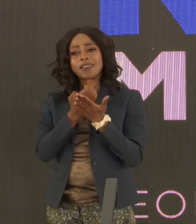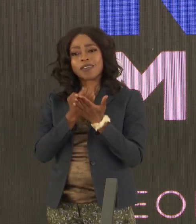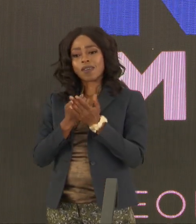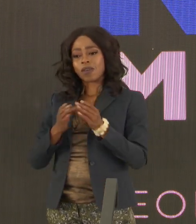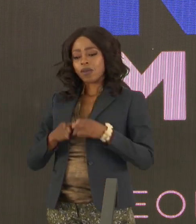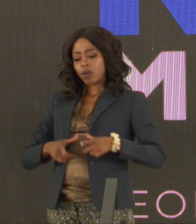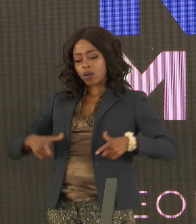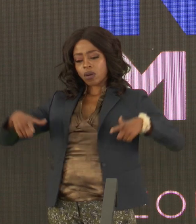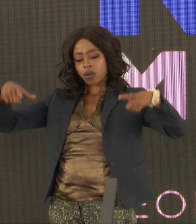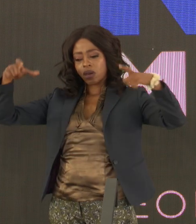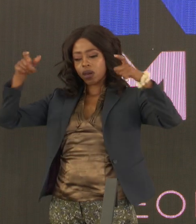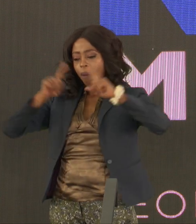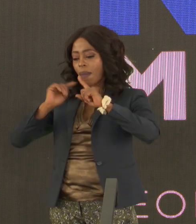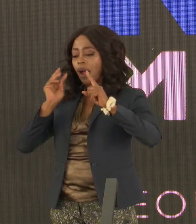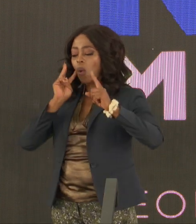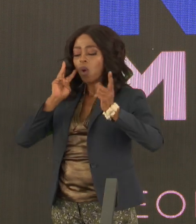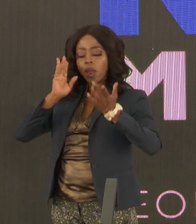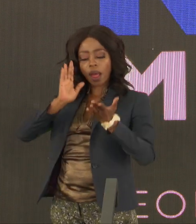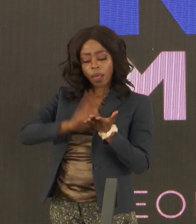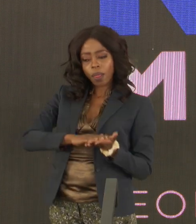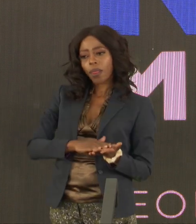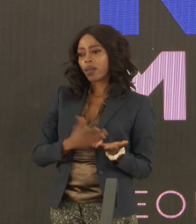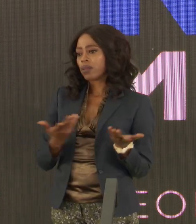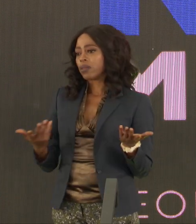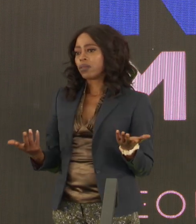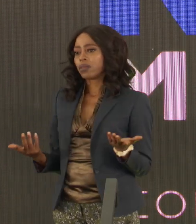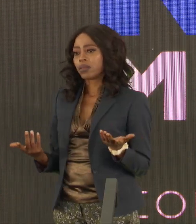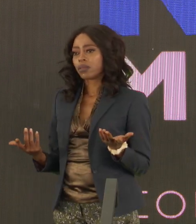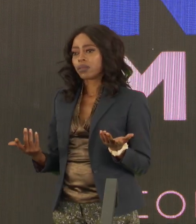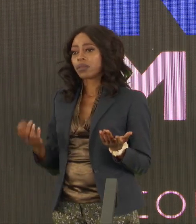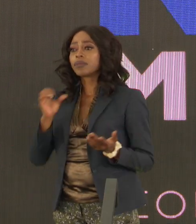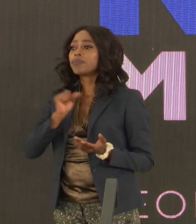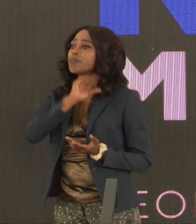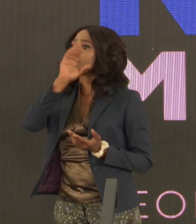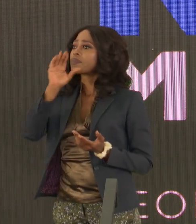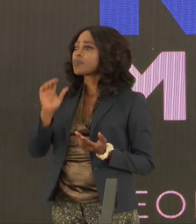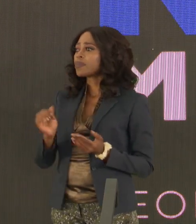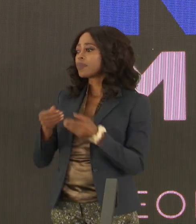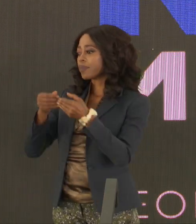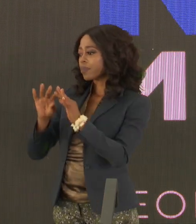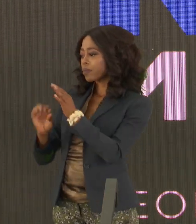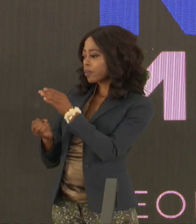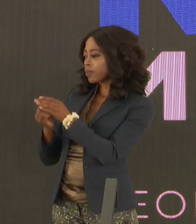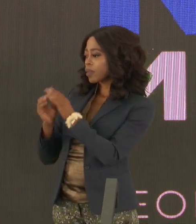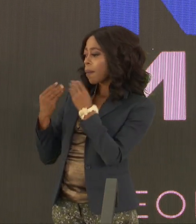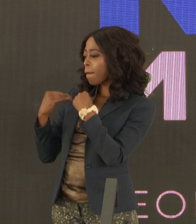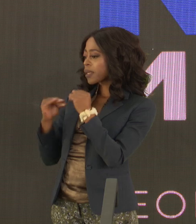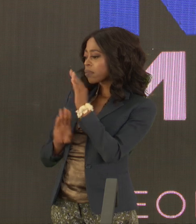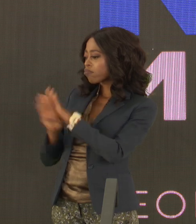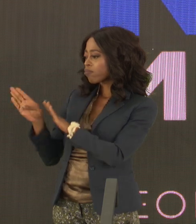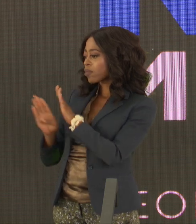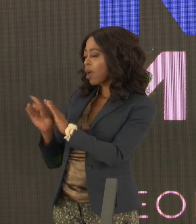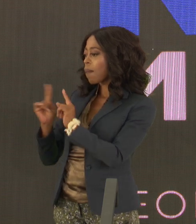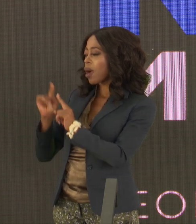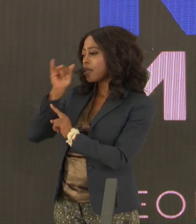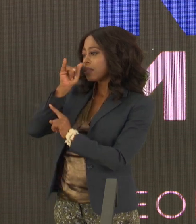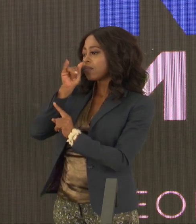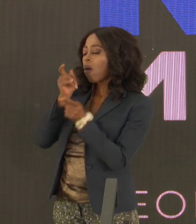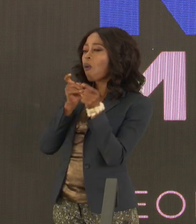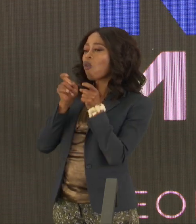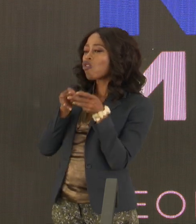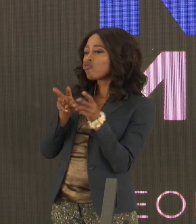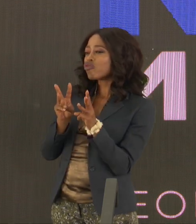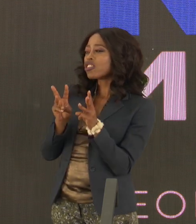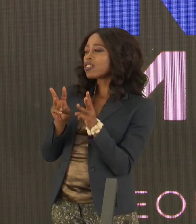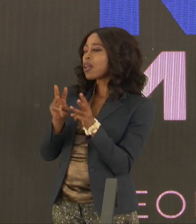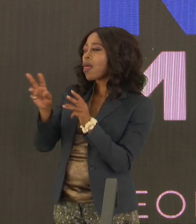and reservoirs that have got no water in them. South Africans cannot start and grow businesses when criminals control the streets and